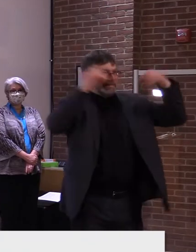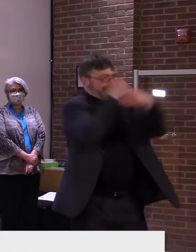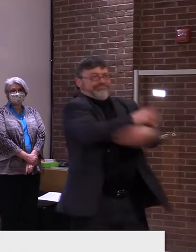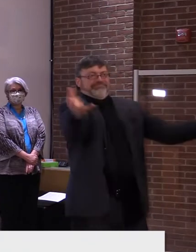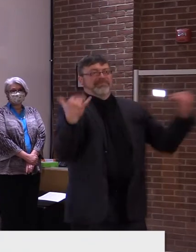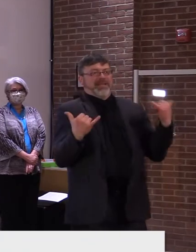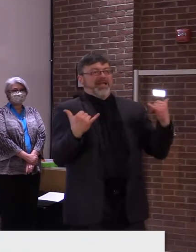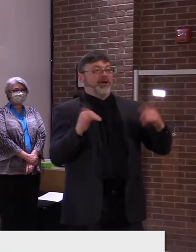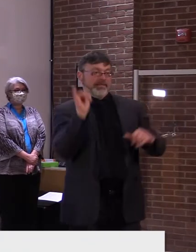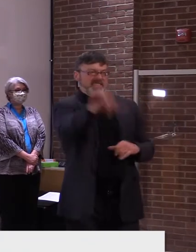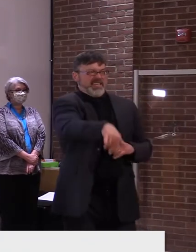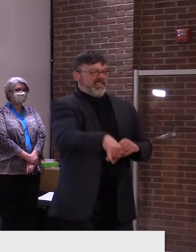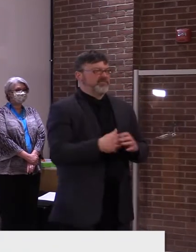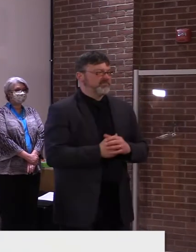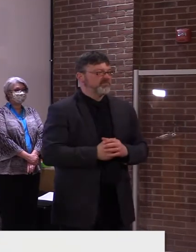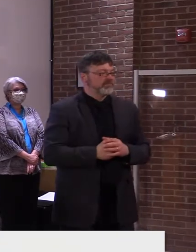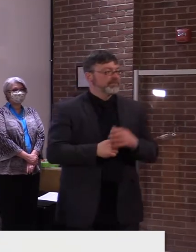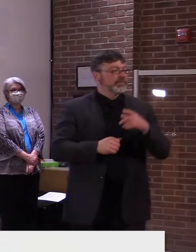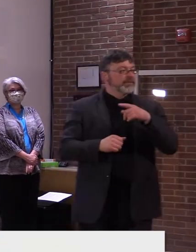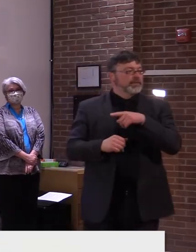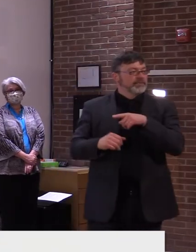Stuart, NBC 5.